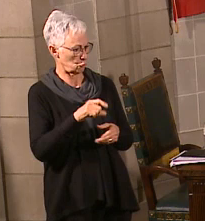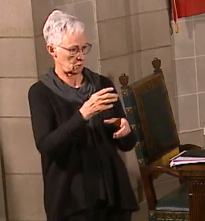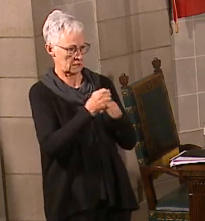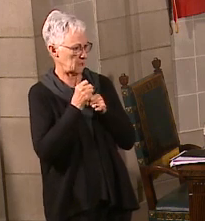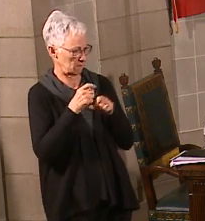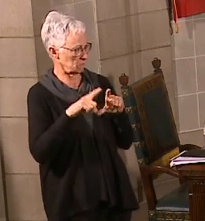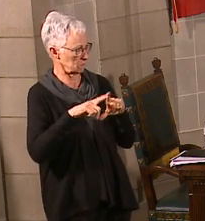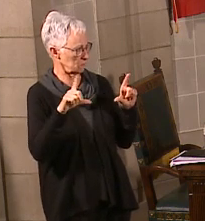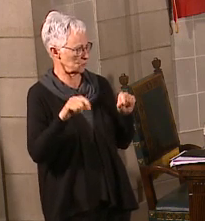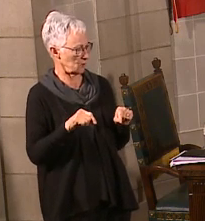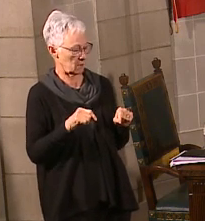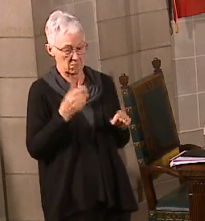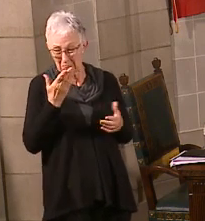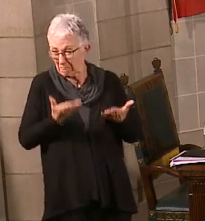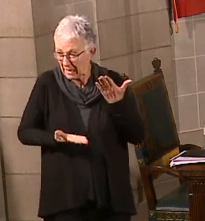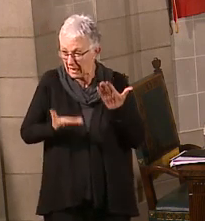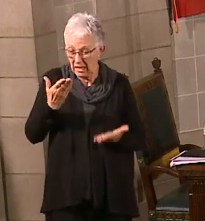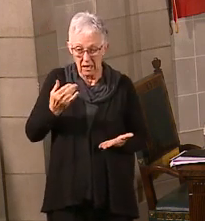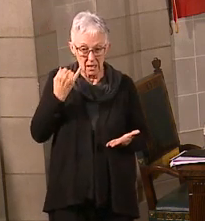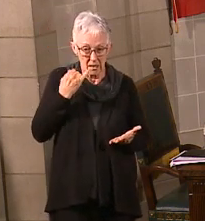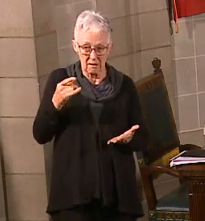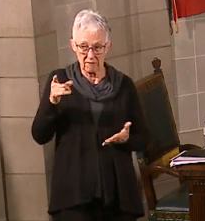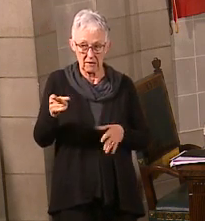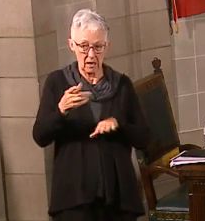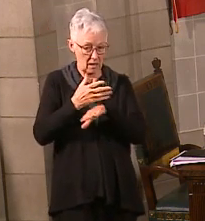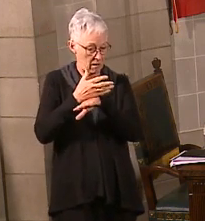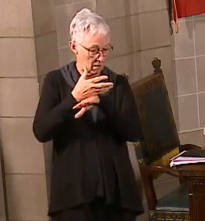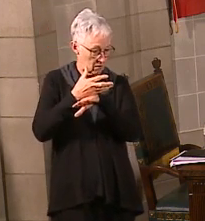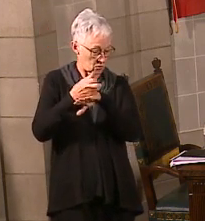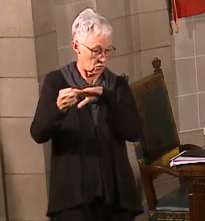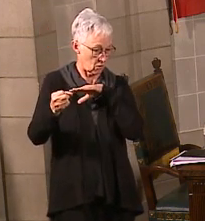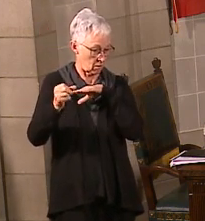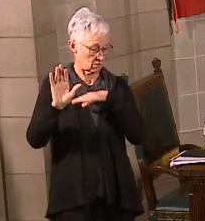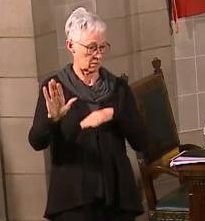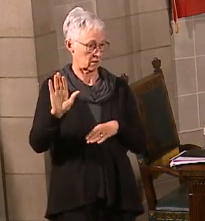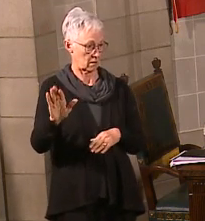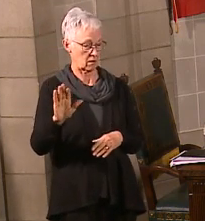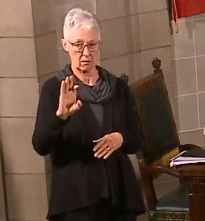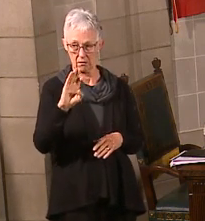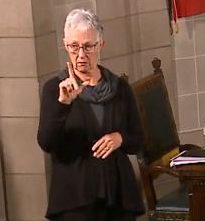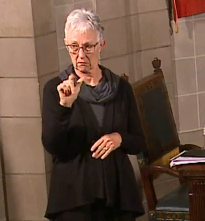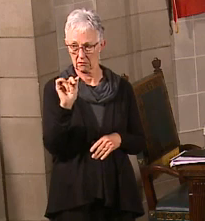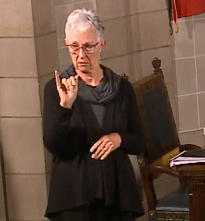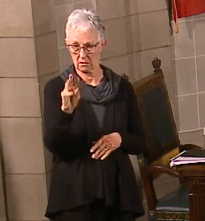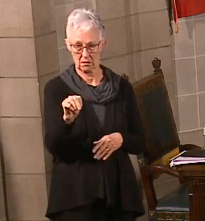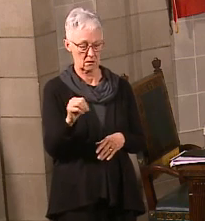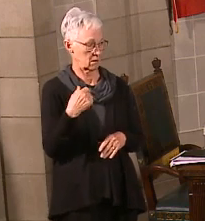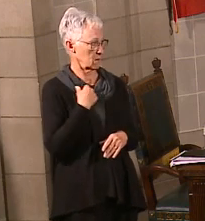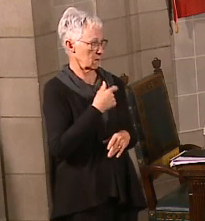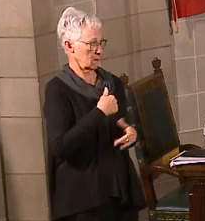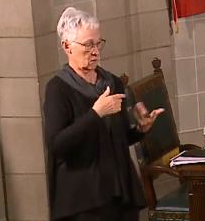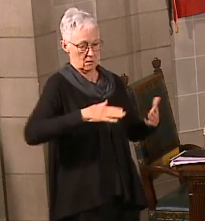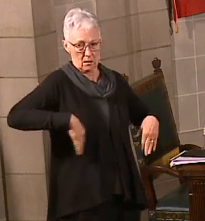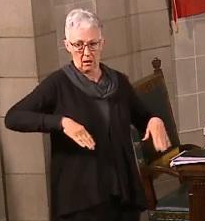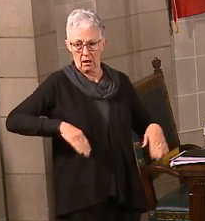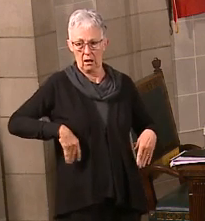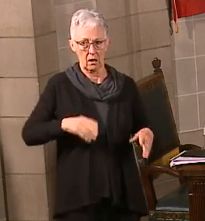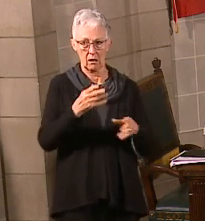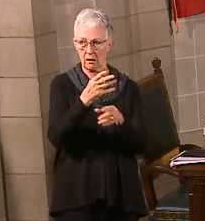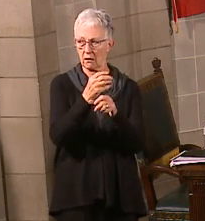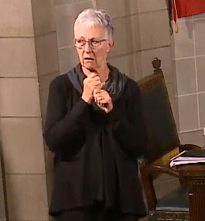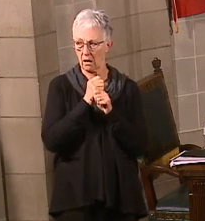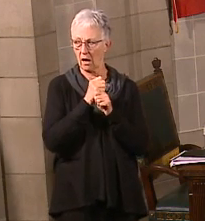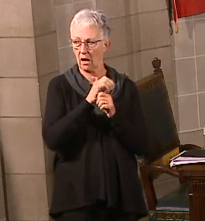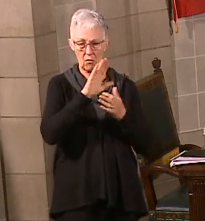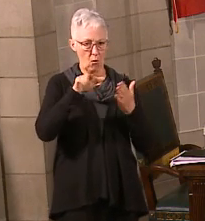if they had exhausted their prior claim, because we haven't even got all the guidances and workup for the